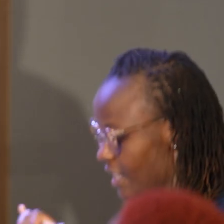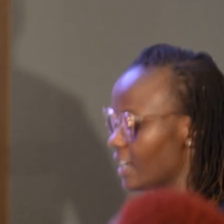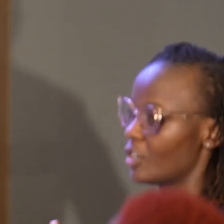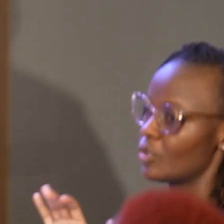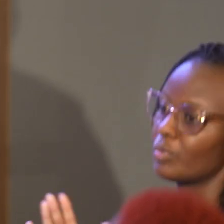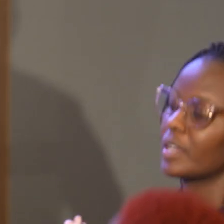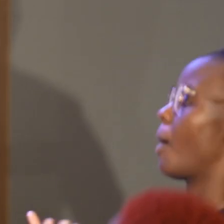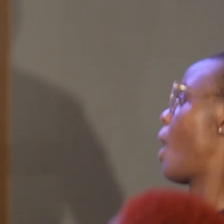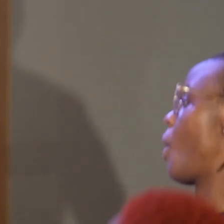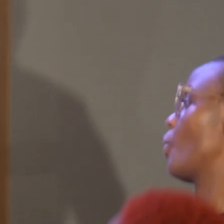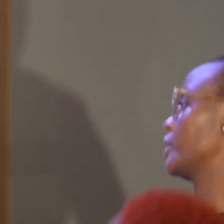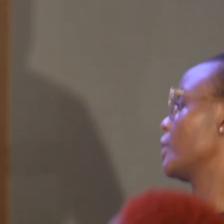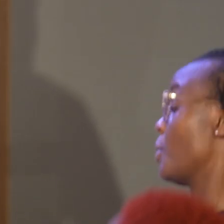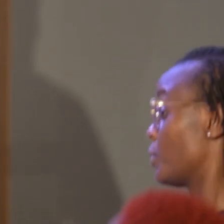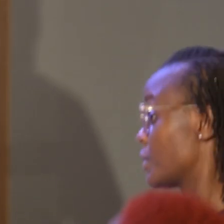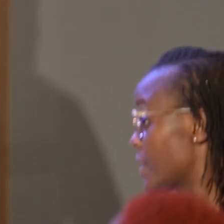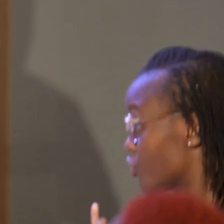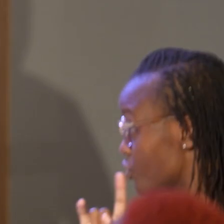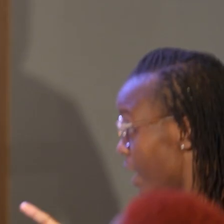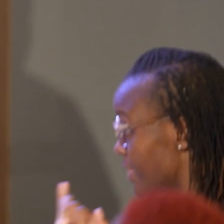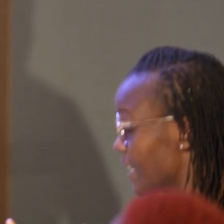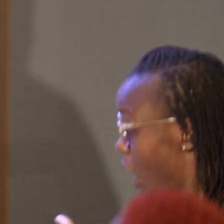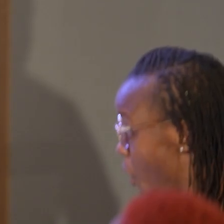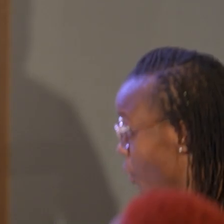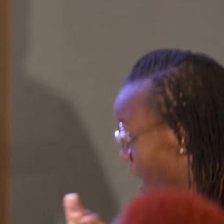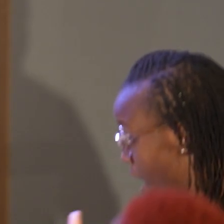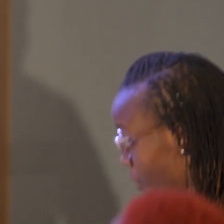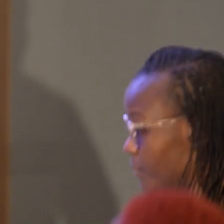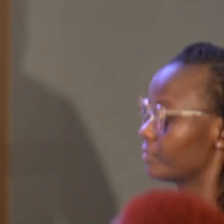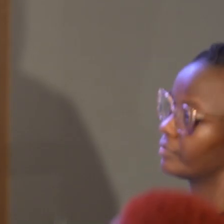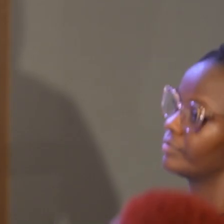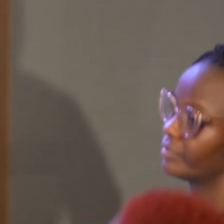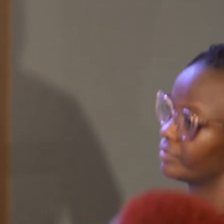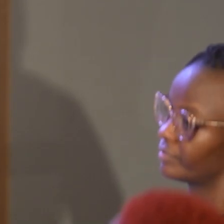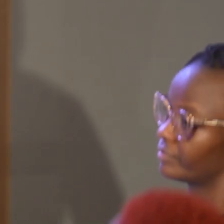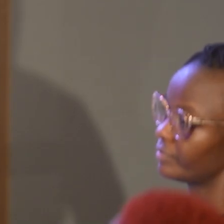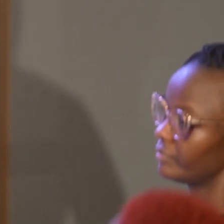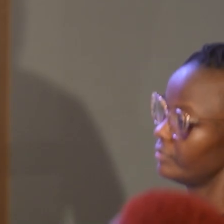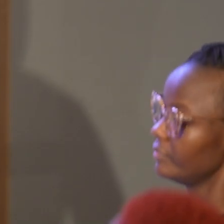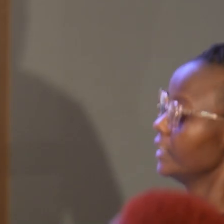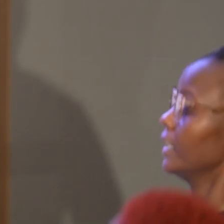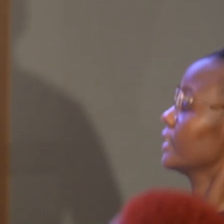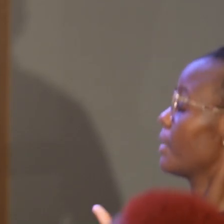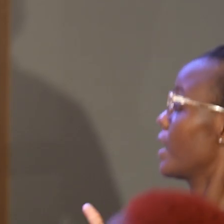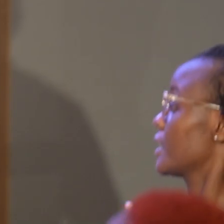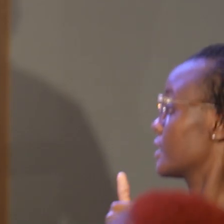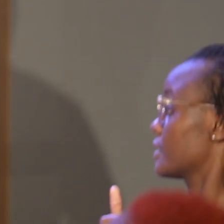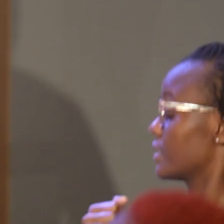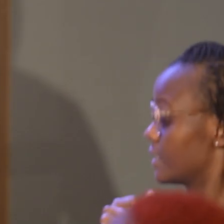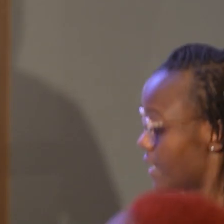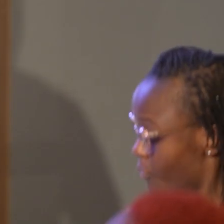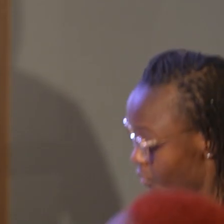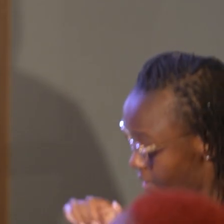to our region to ensure that it is also applicable to us? And even as we do this, we need